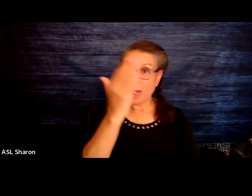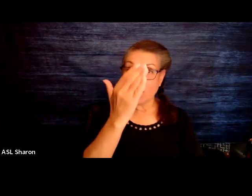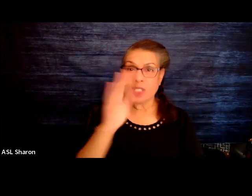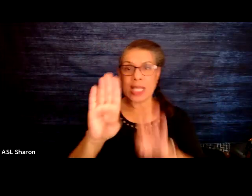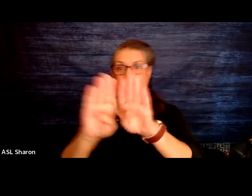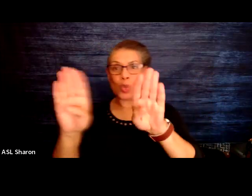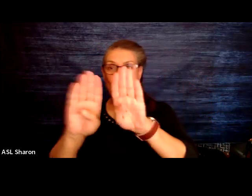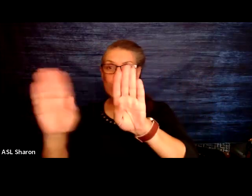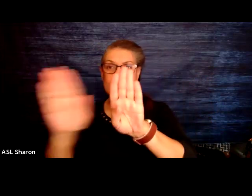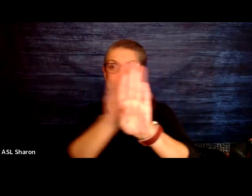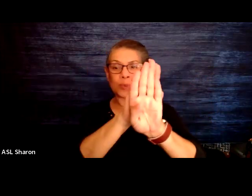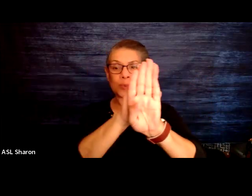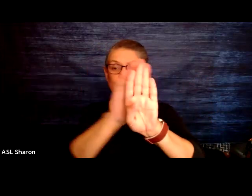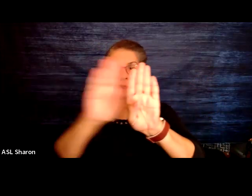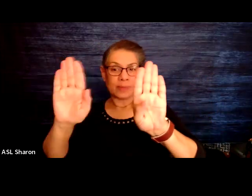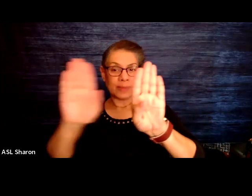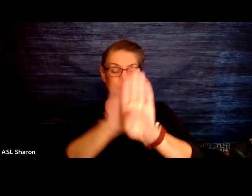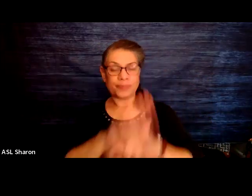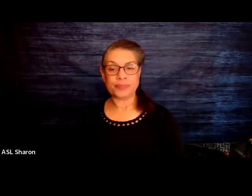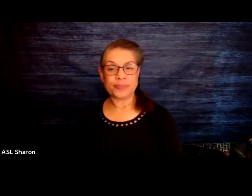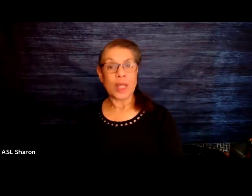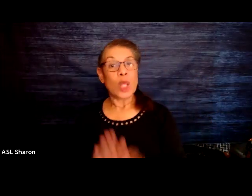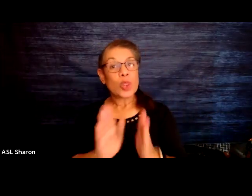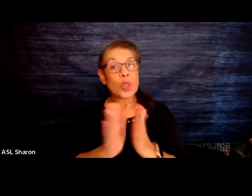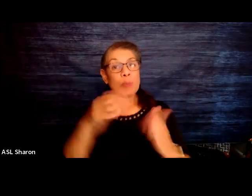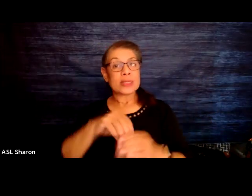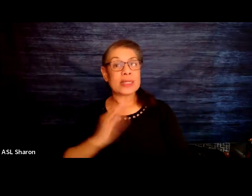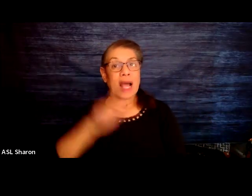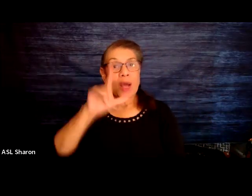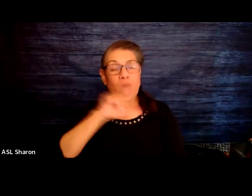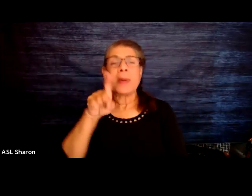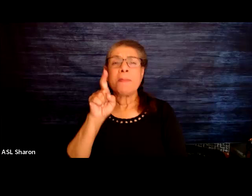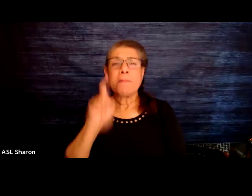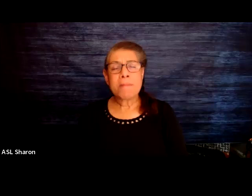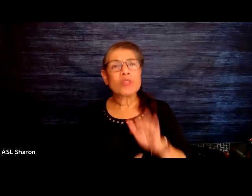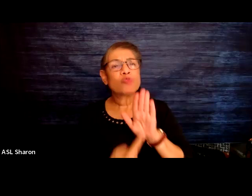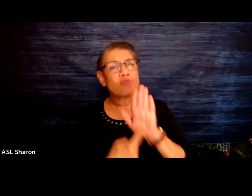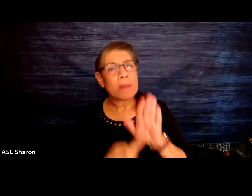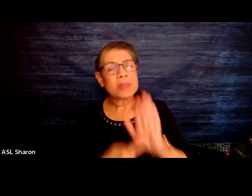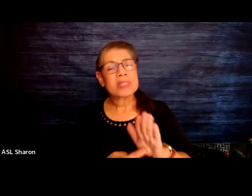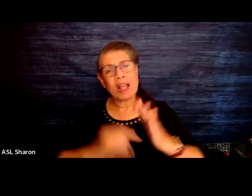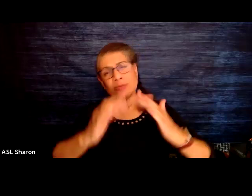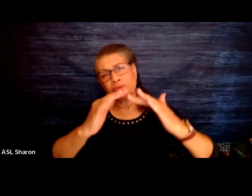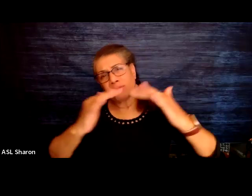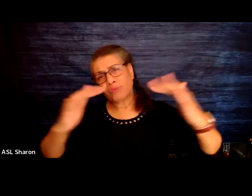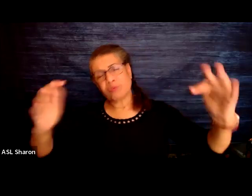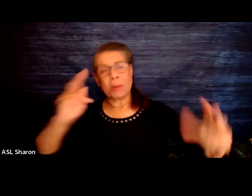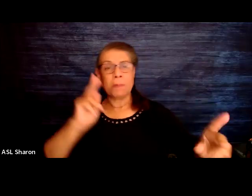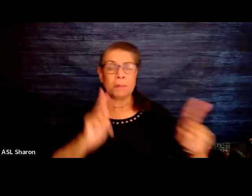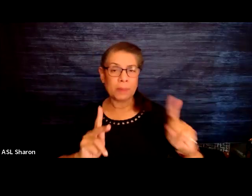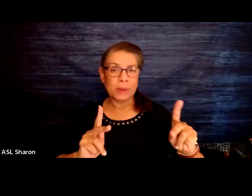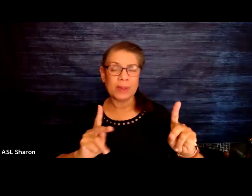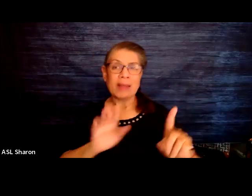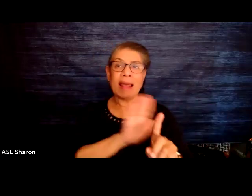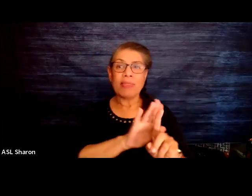doors. The books in our libraries must represent a whole spectrum of people and